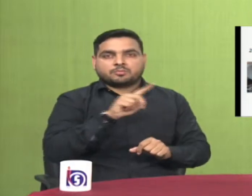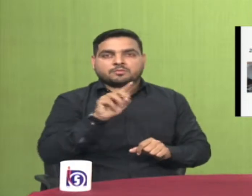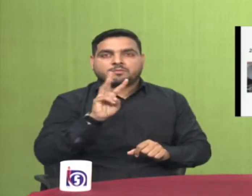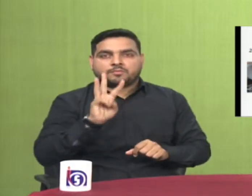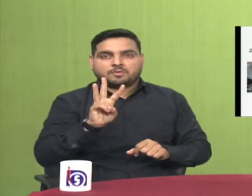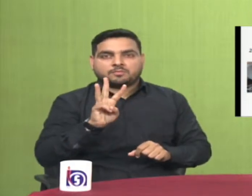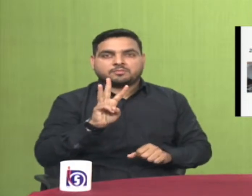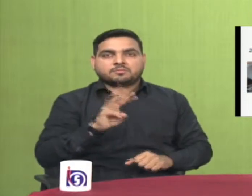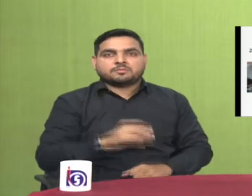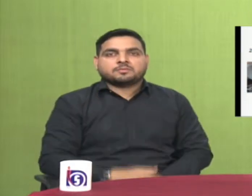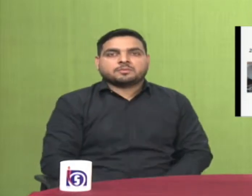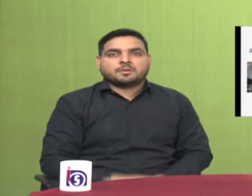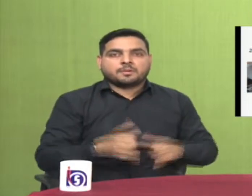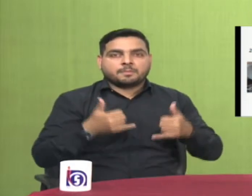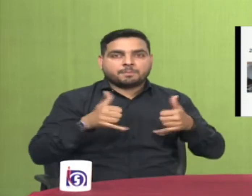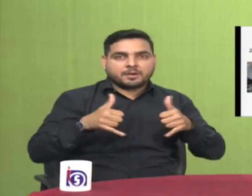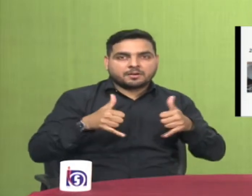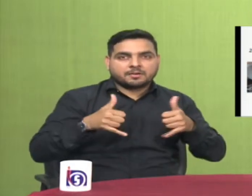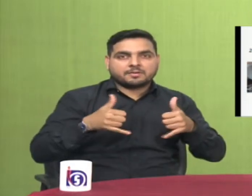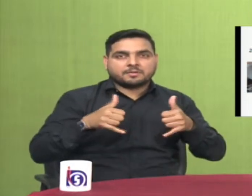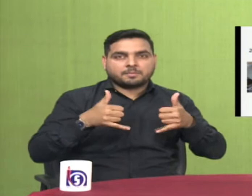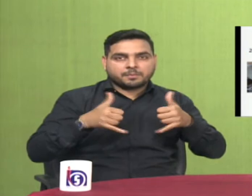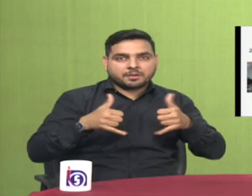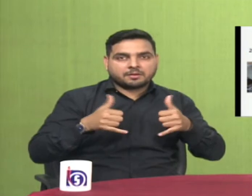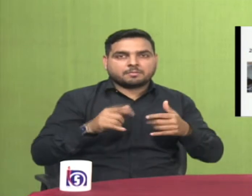2 to 3 years, plays